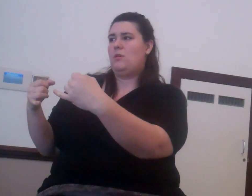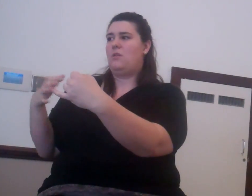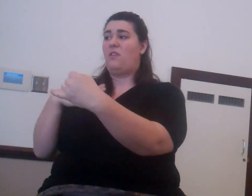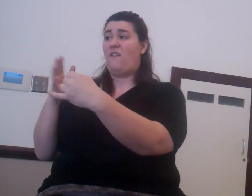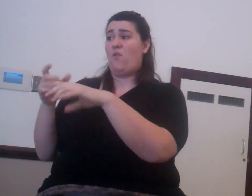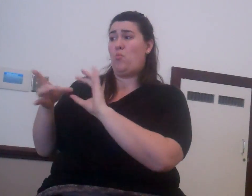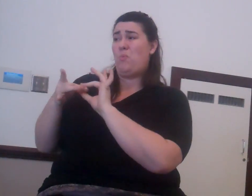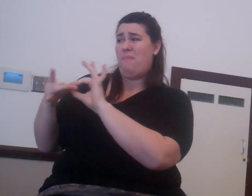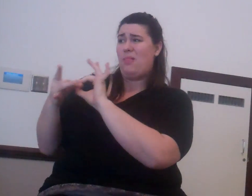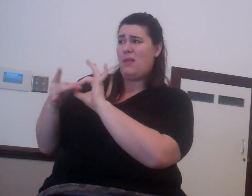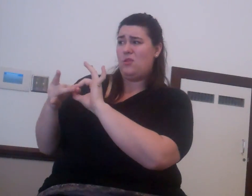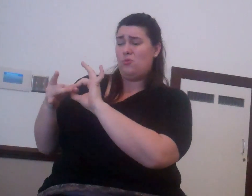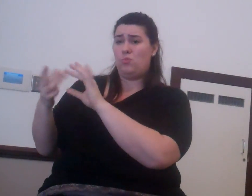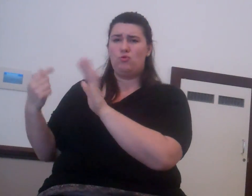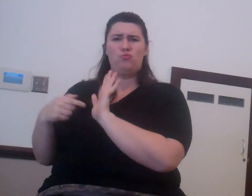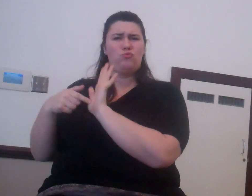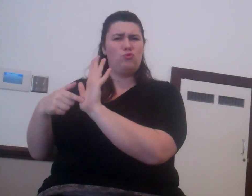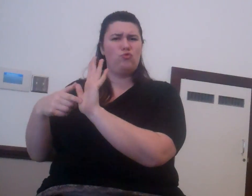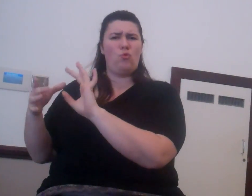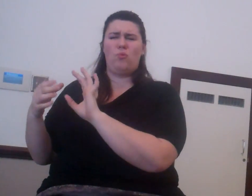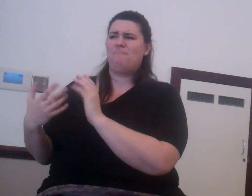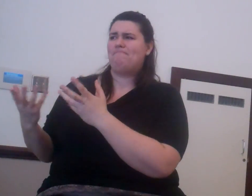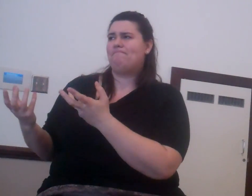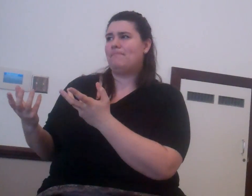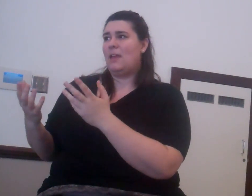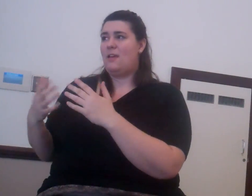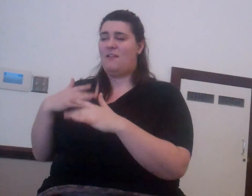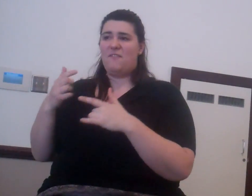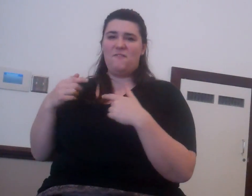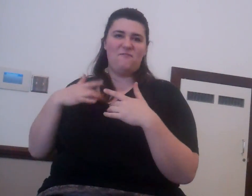Okay, so let's talk a little bit about mixed status relationships.